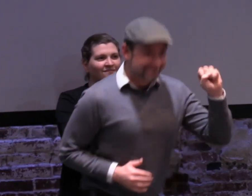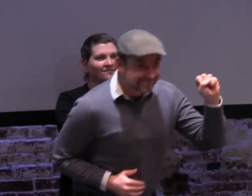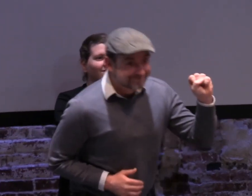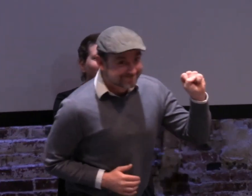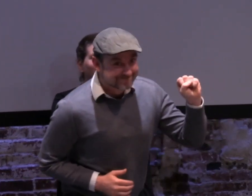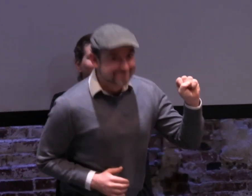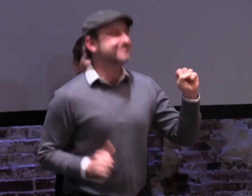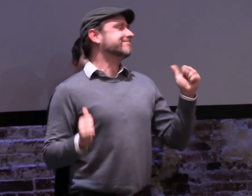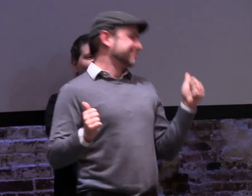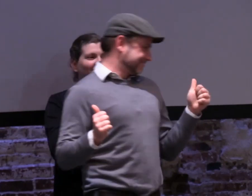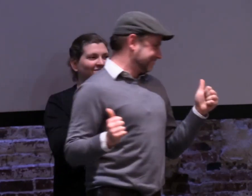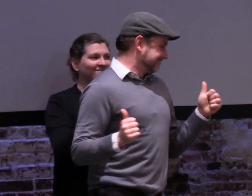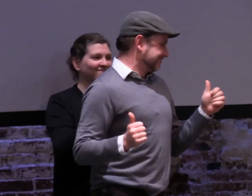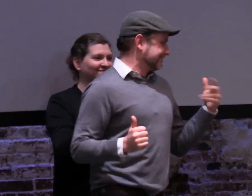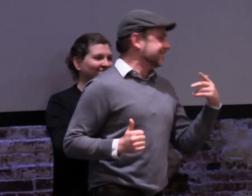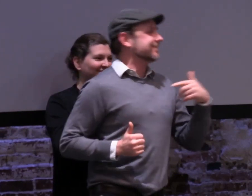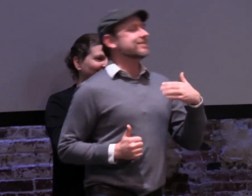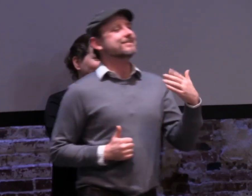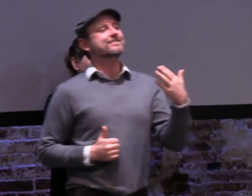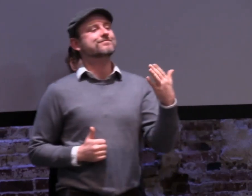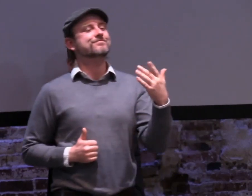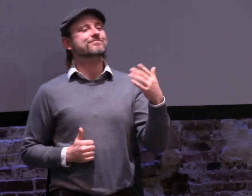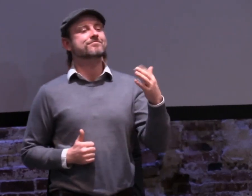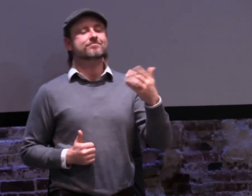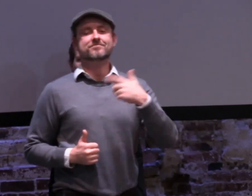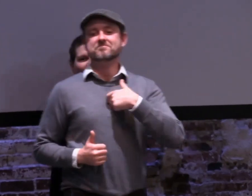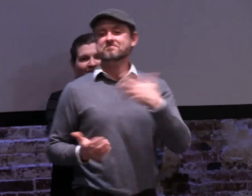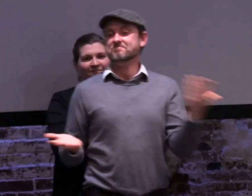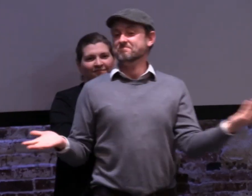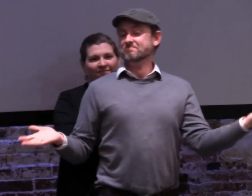so his is also okay to identify me.